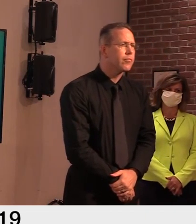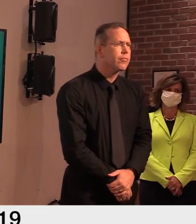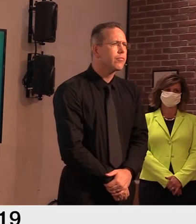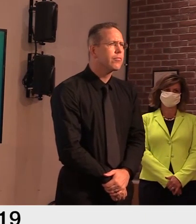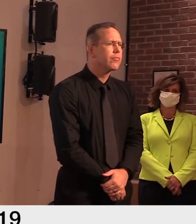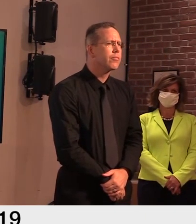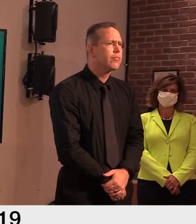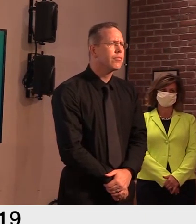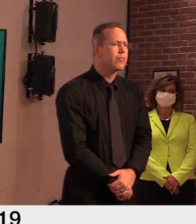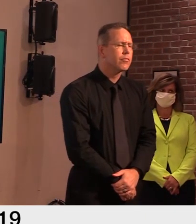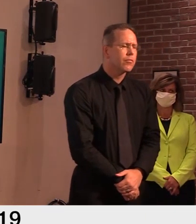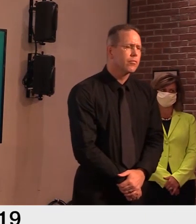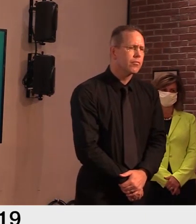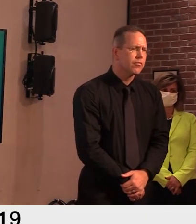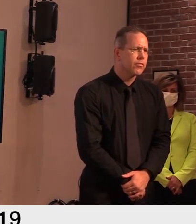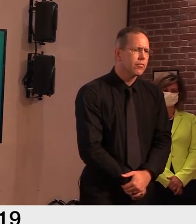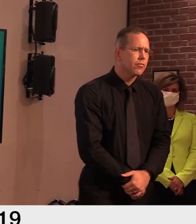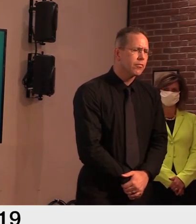those.